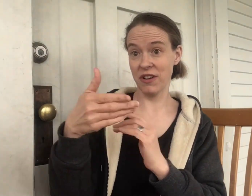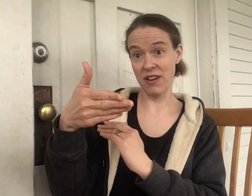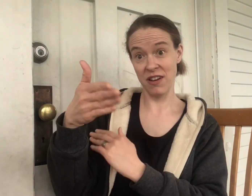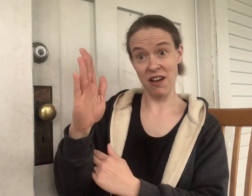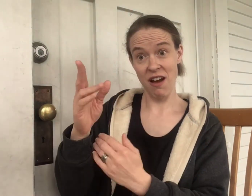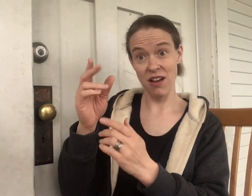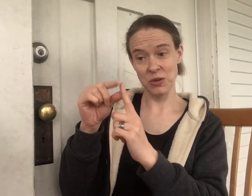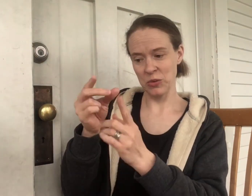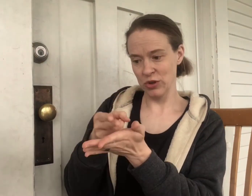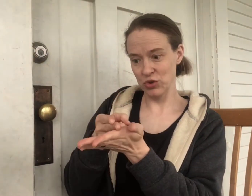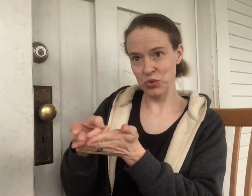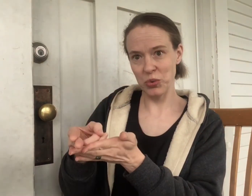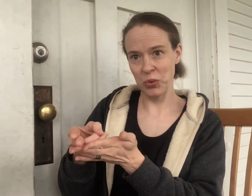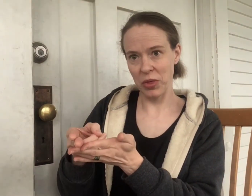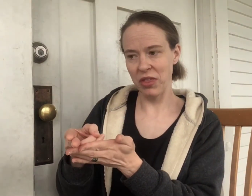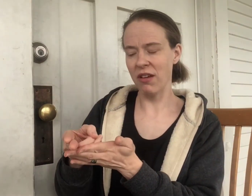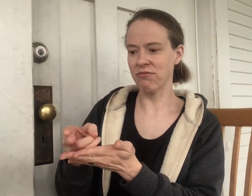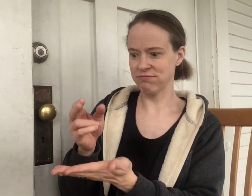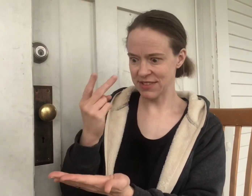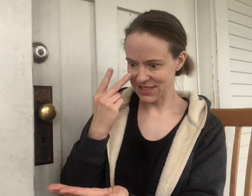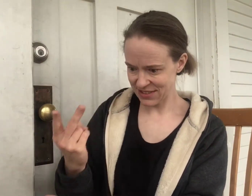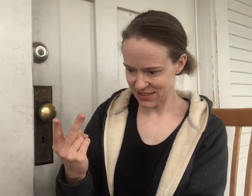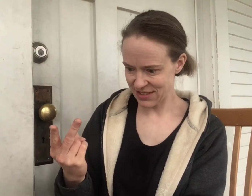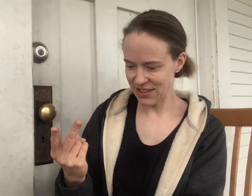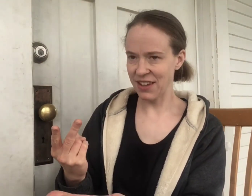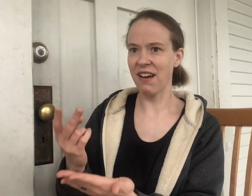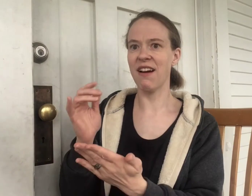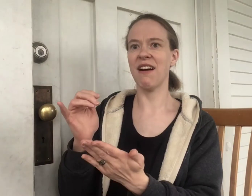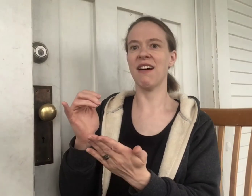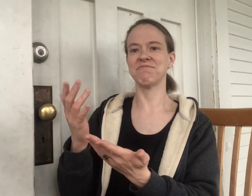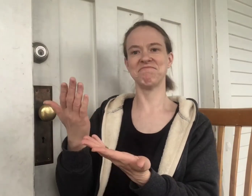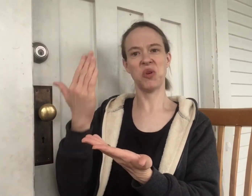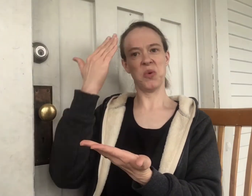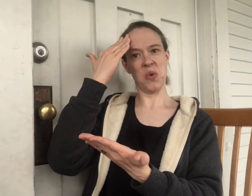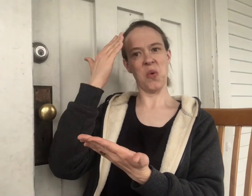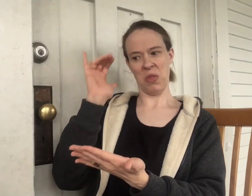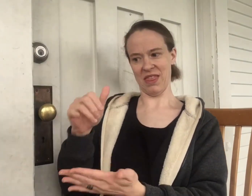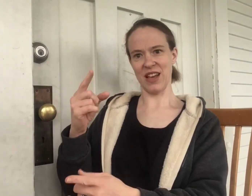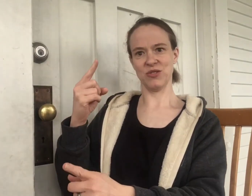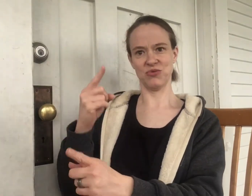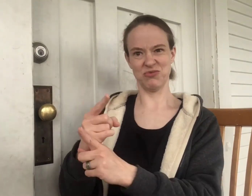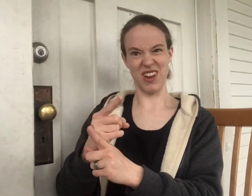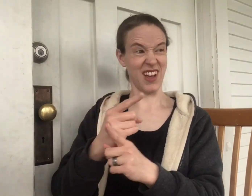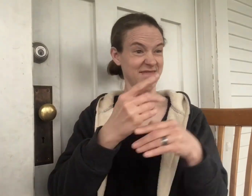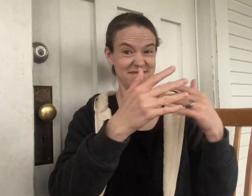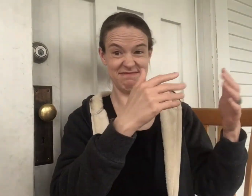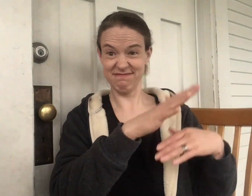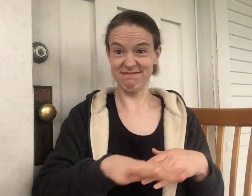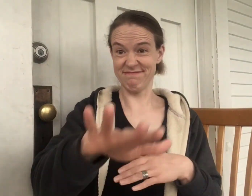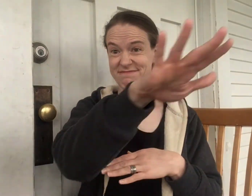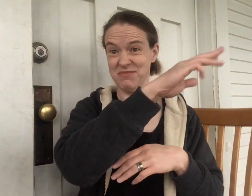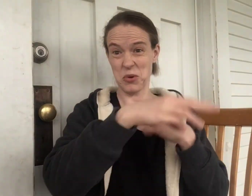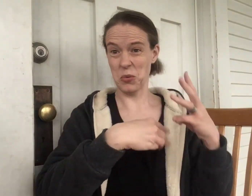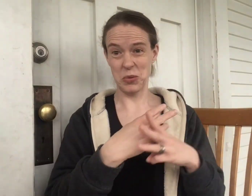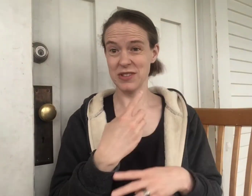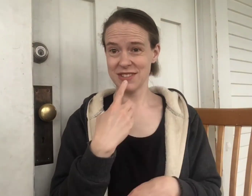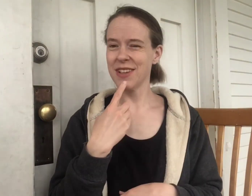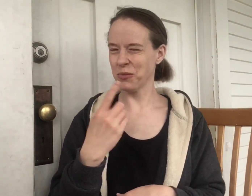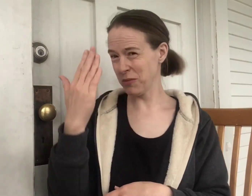God's Word. God's Word is truth, and when we see it, we can know that's right. And even though the world around